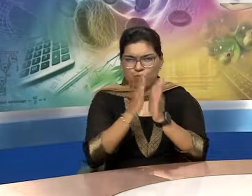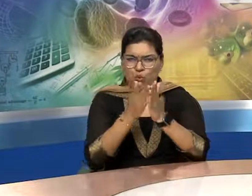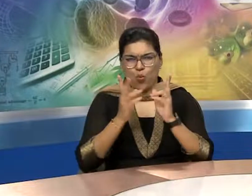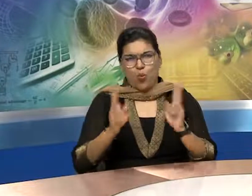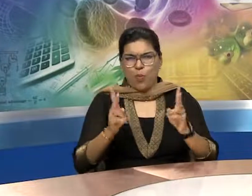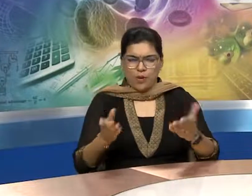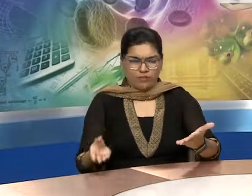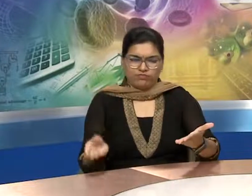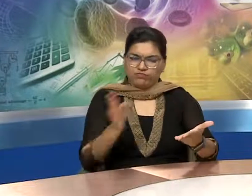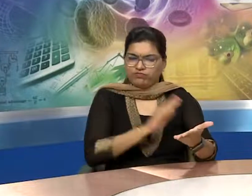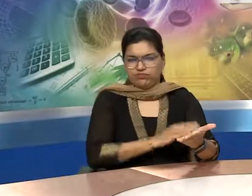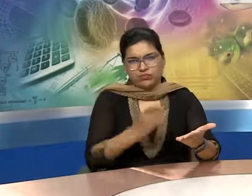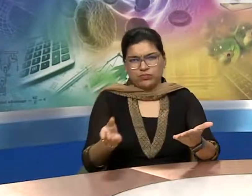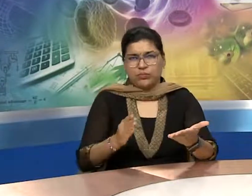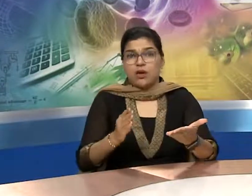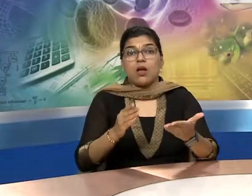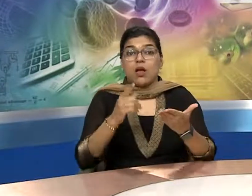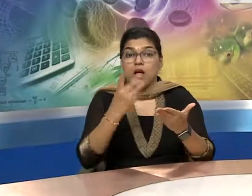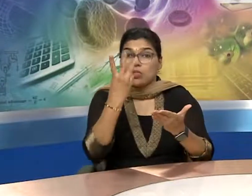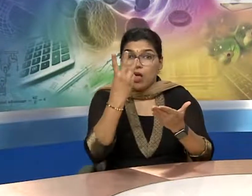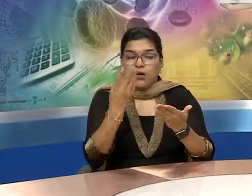This word is pamphlet.